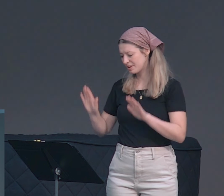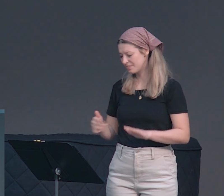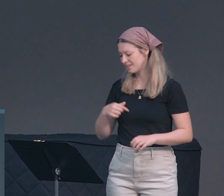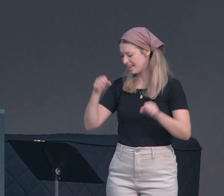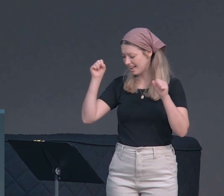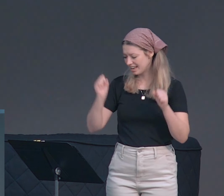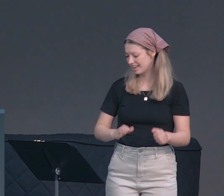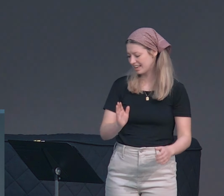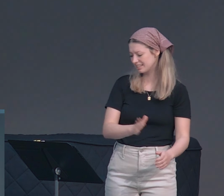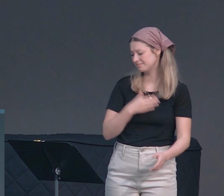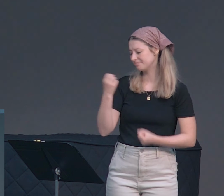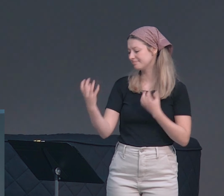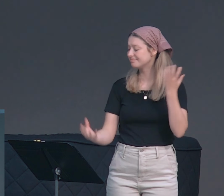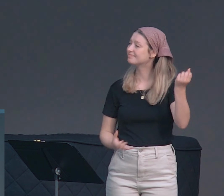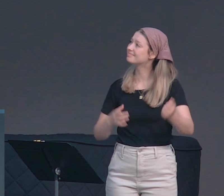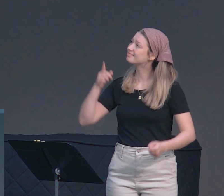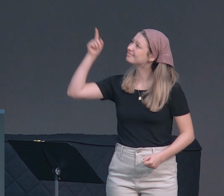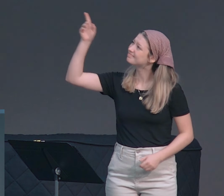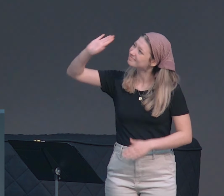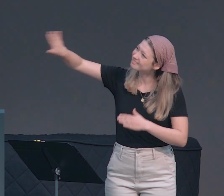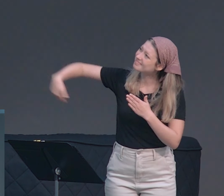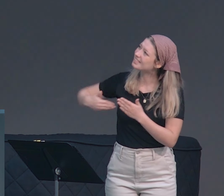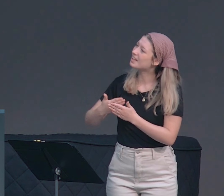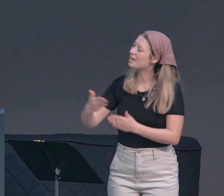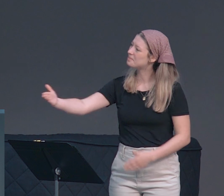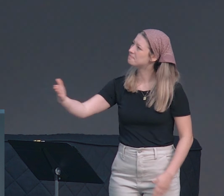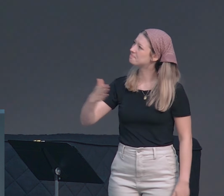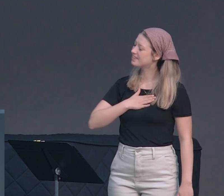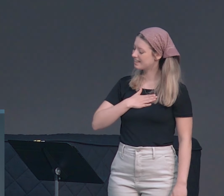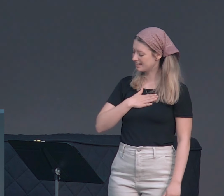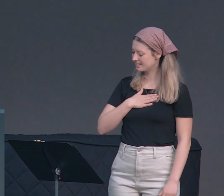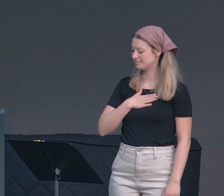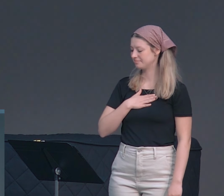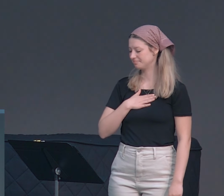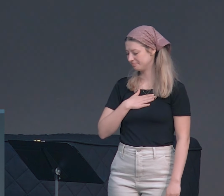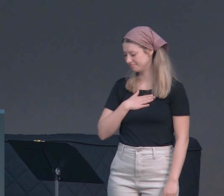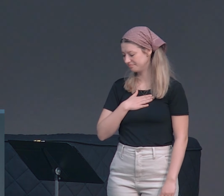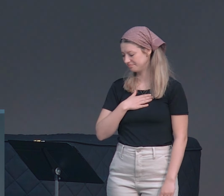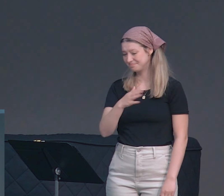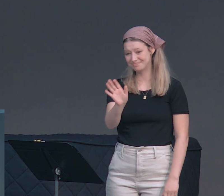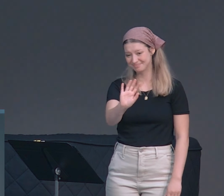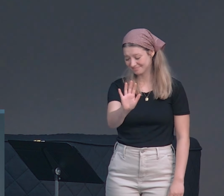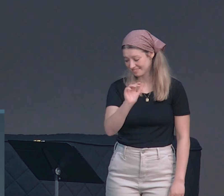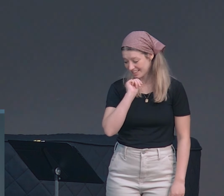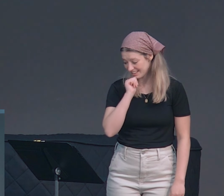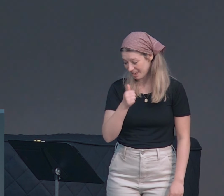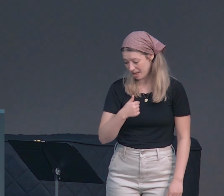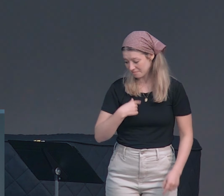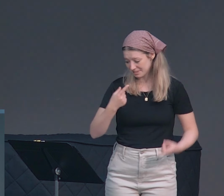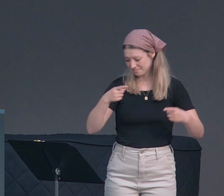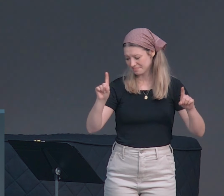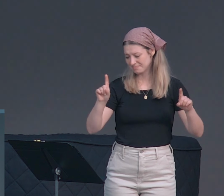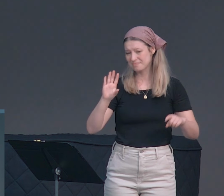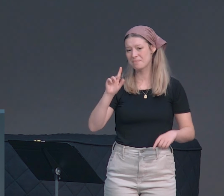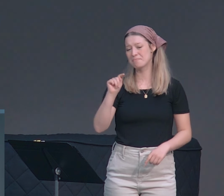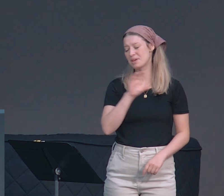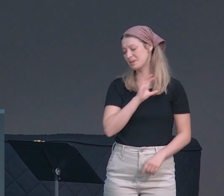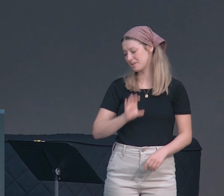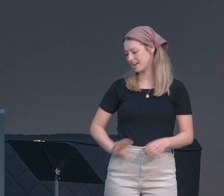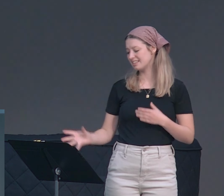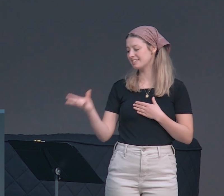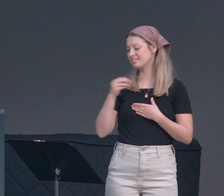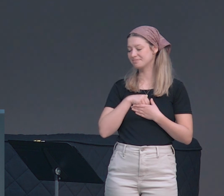Oh, how strange and divine, I can sing, all is mine, yet not